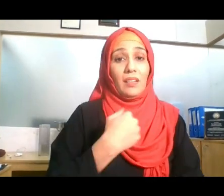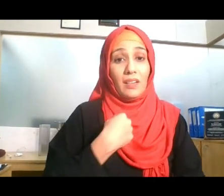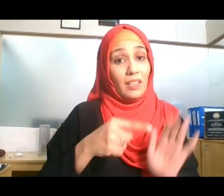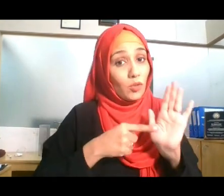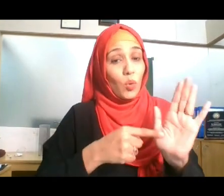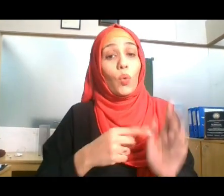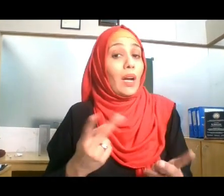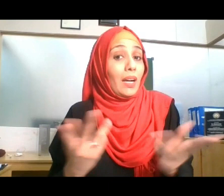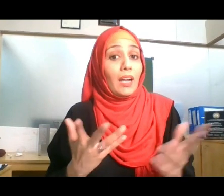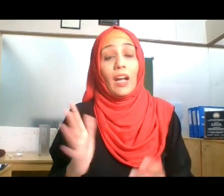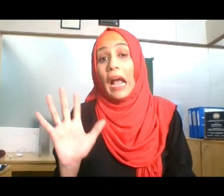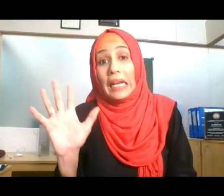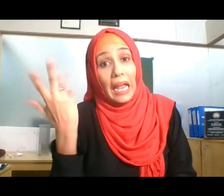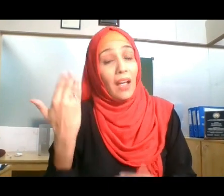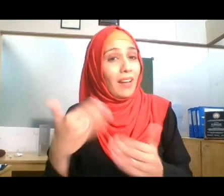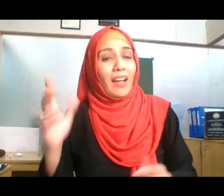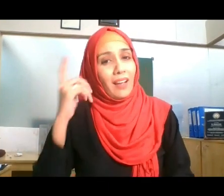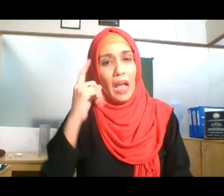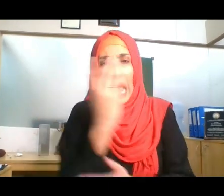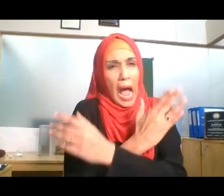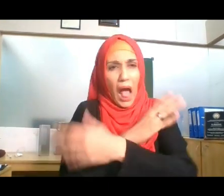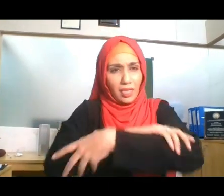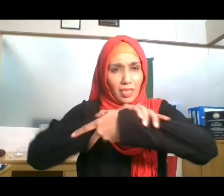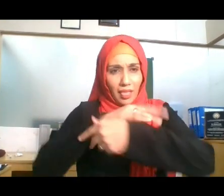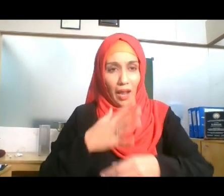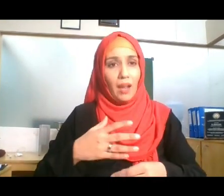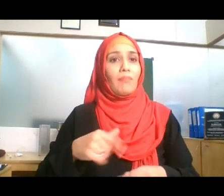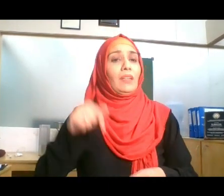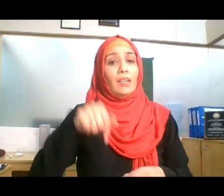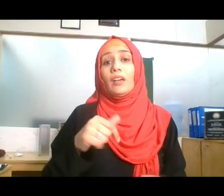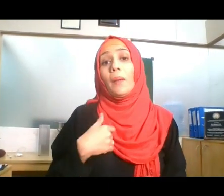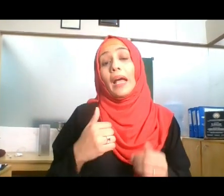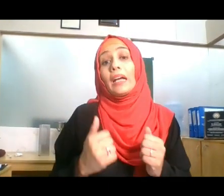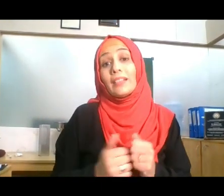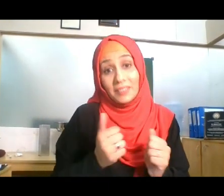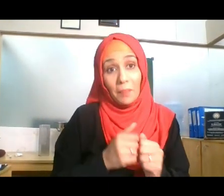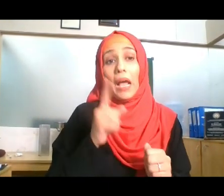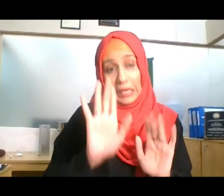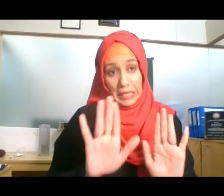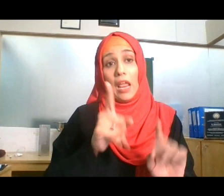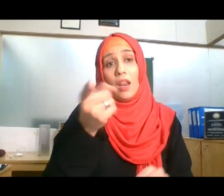can do without any arms and limbs, being able to use not just